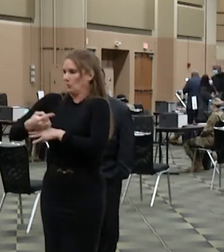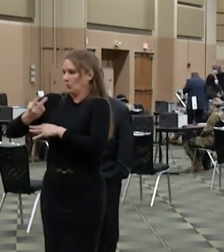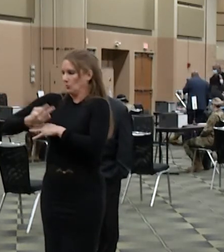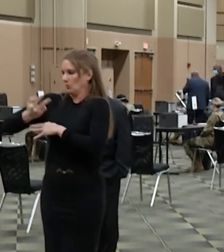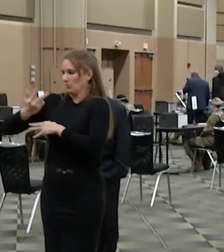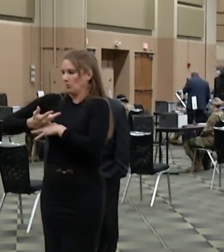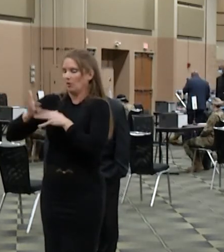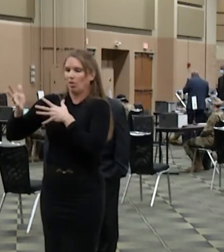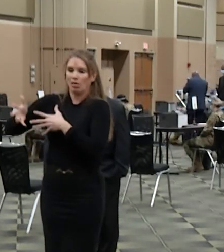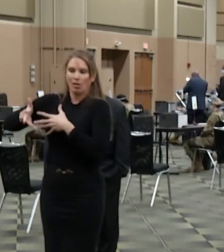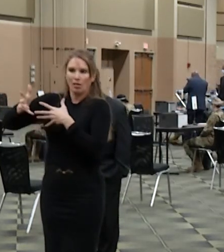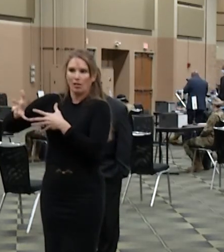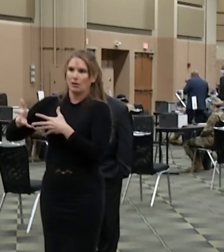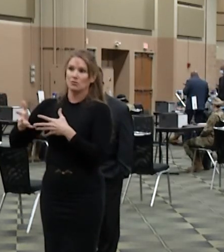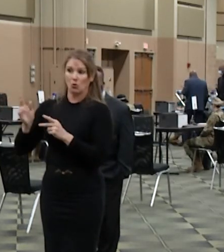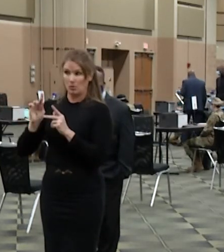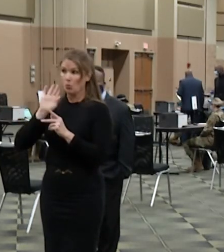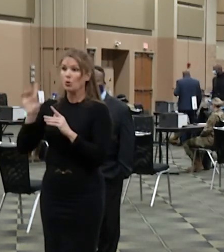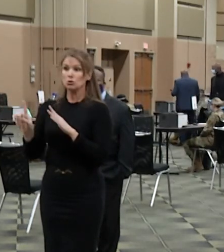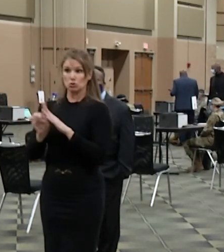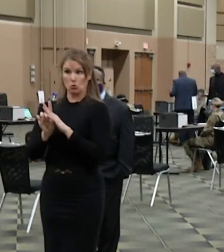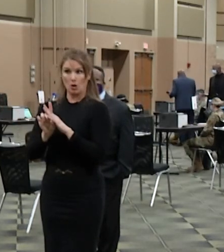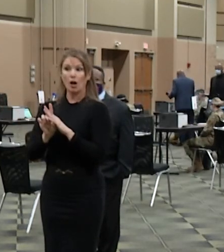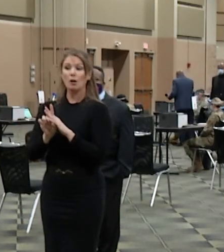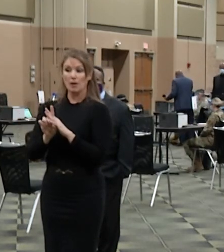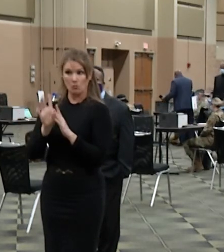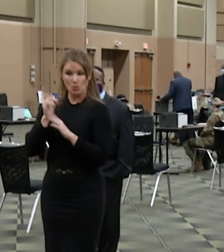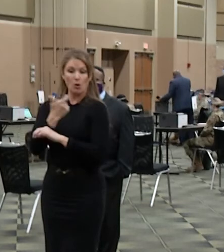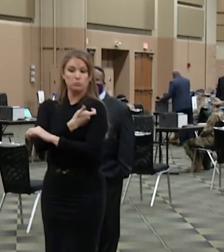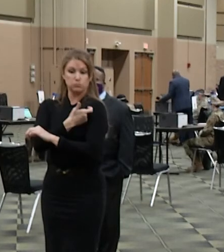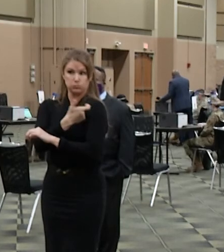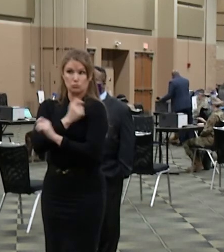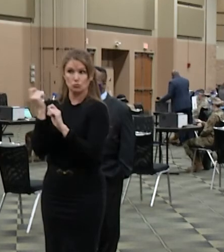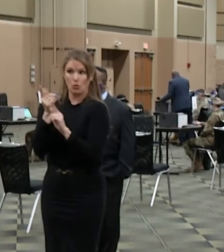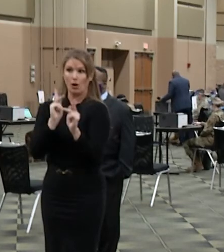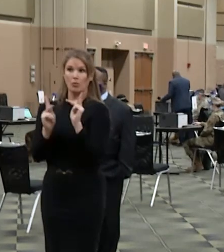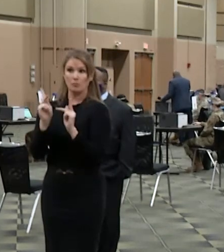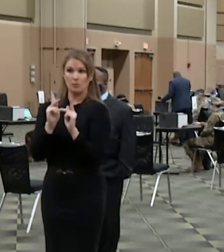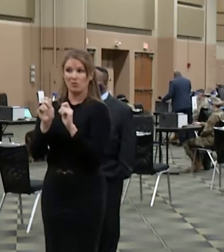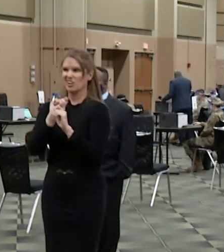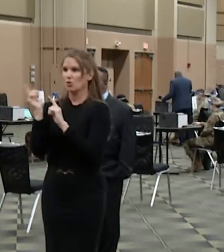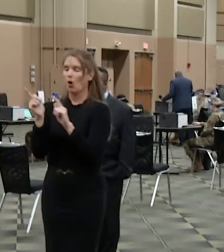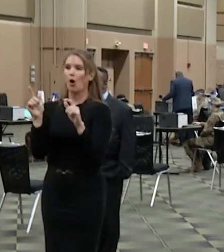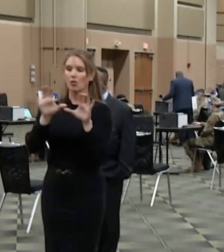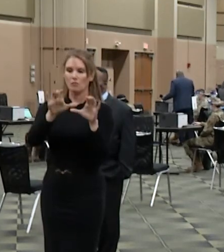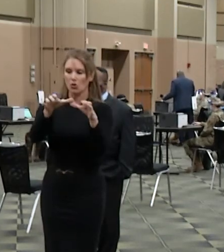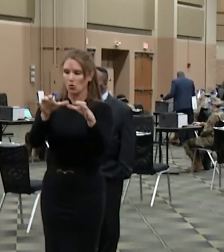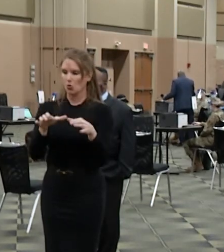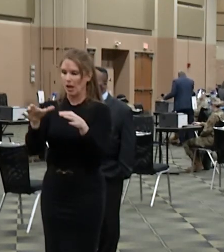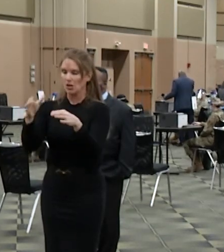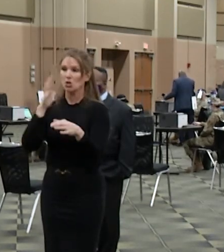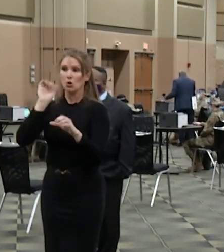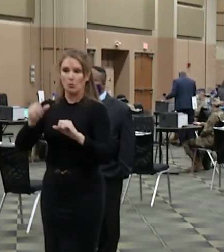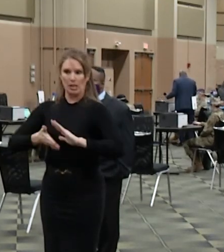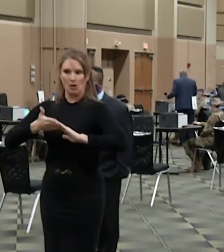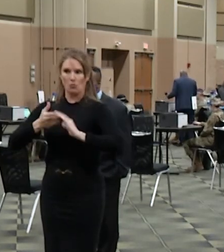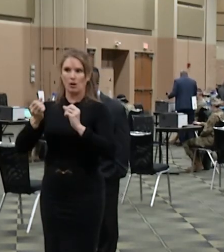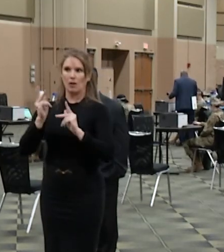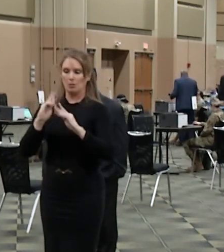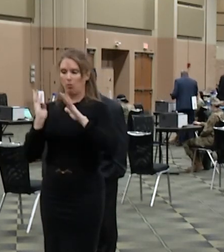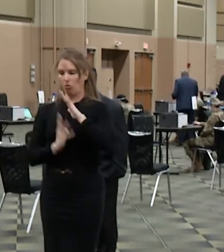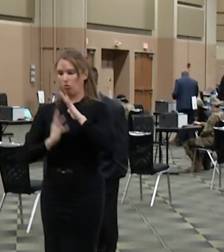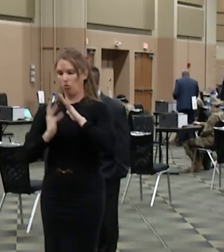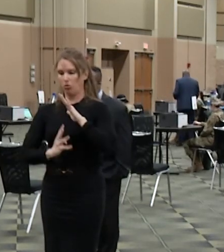three, that in fact people will come here, we'll be allocating vaccine to all of the locations where we know we can run lots of people